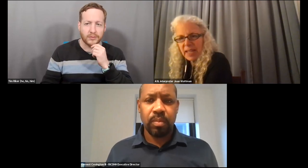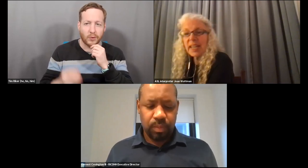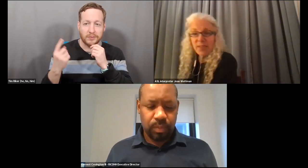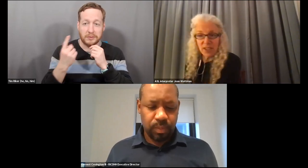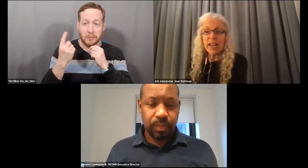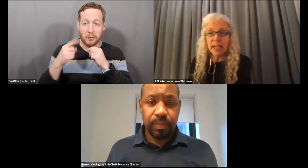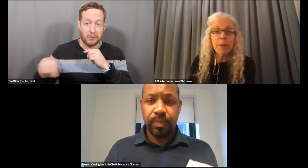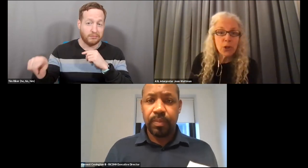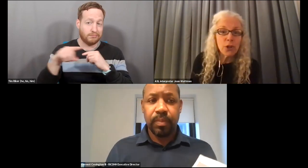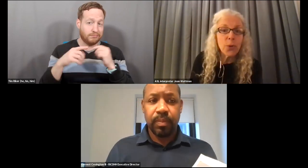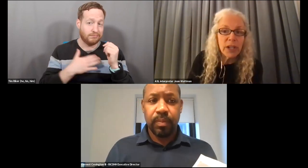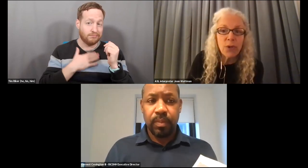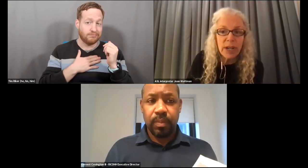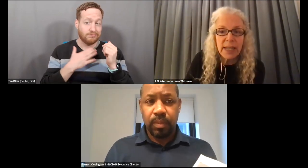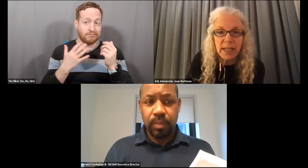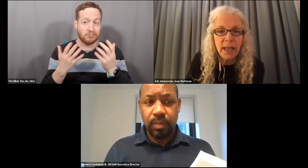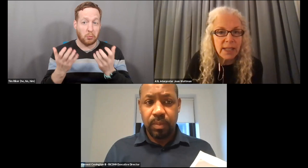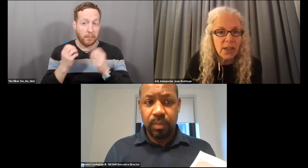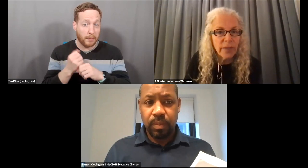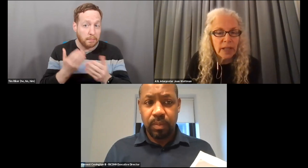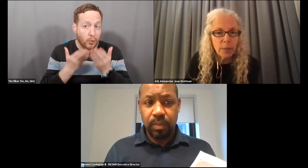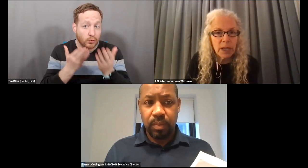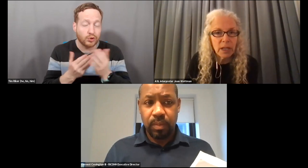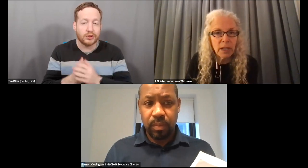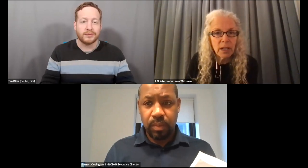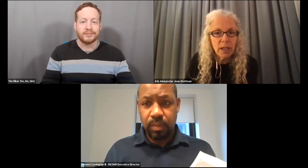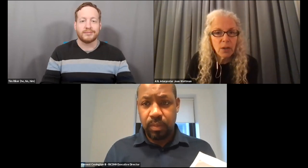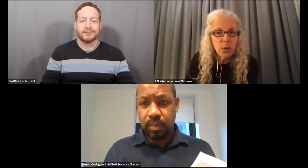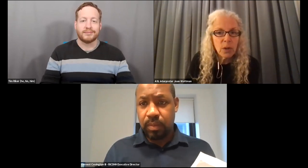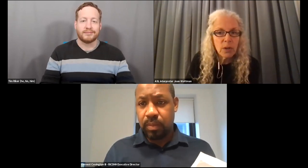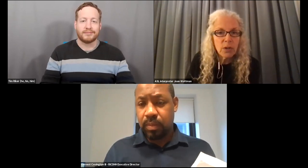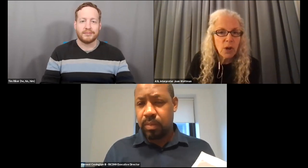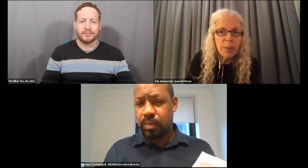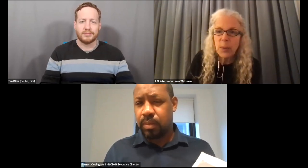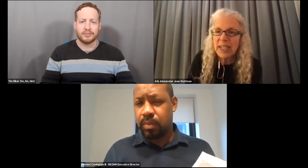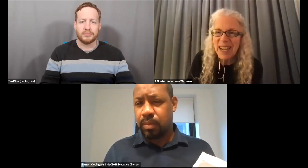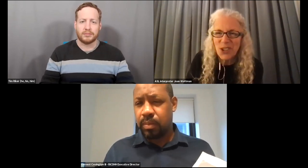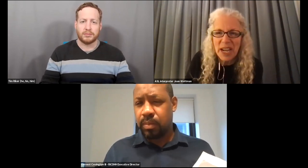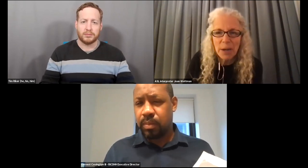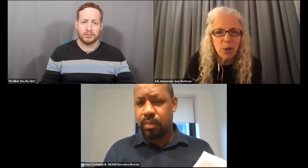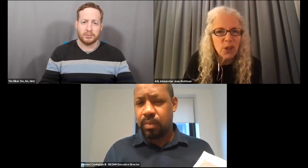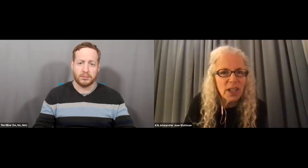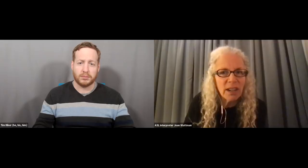And then if there's any commissioners who are interested in the slots that are available. So I'd be willing to entertain a motion.